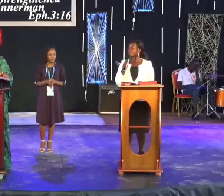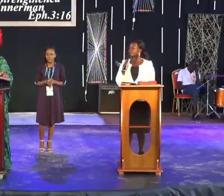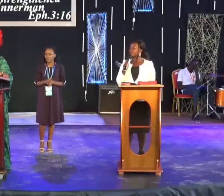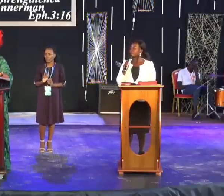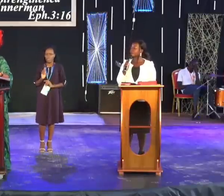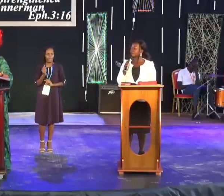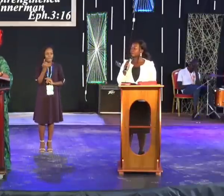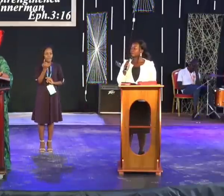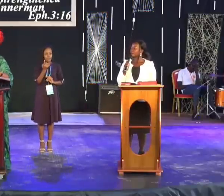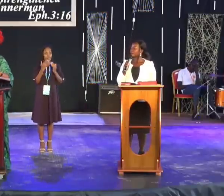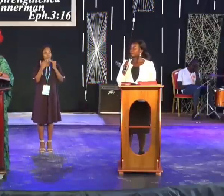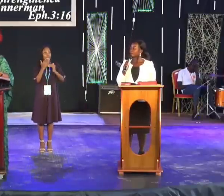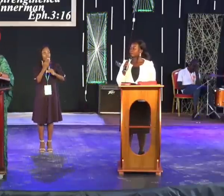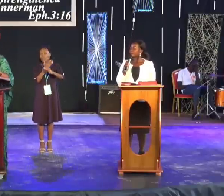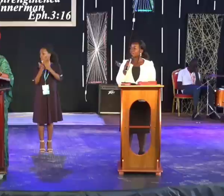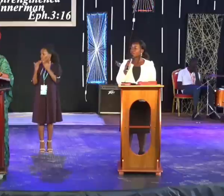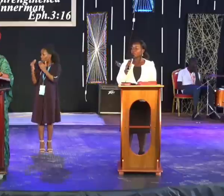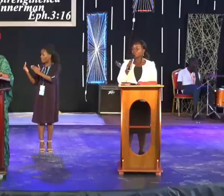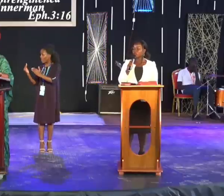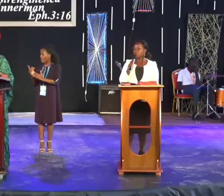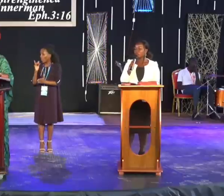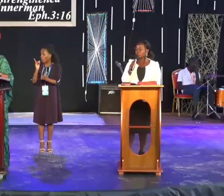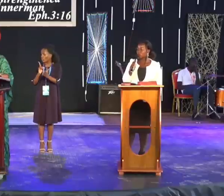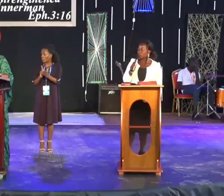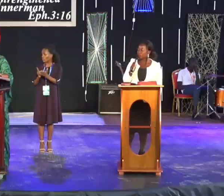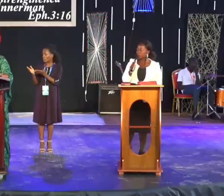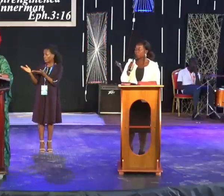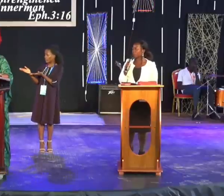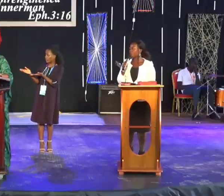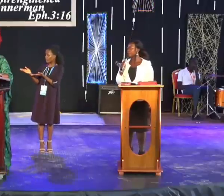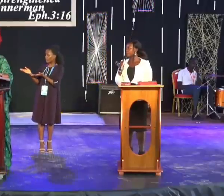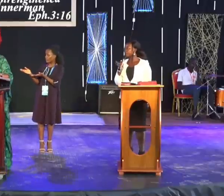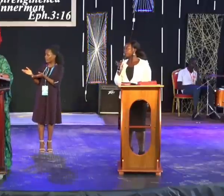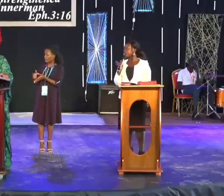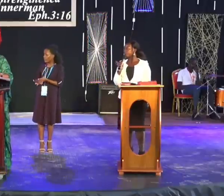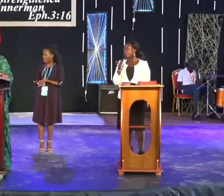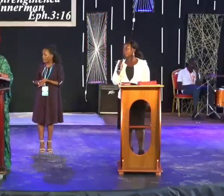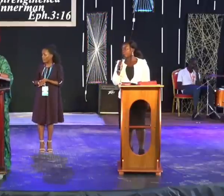Okusoka, njagala okwebaza doctor. First of all, I want to thank the doctor.